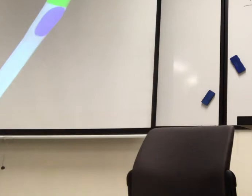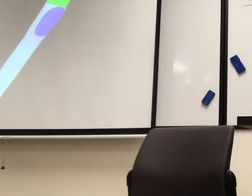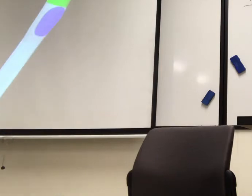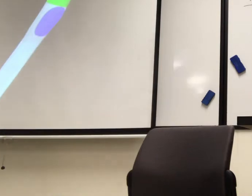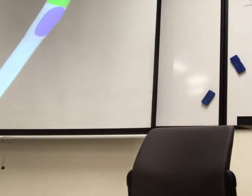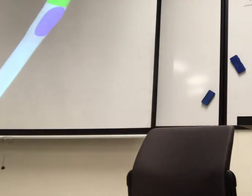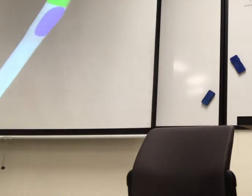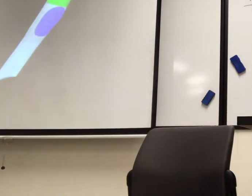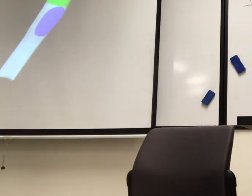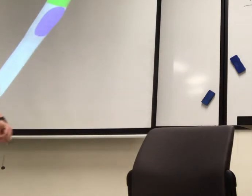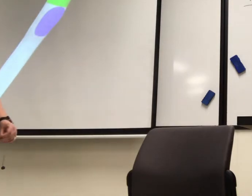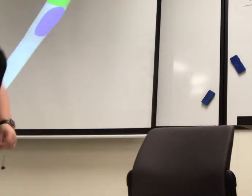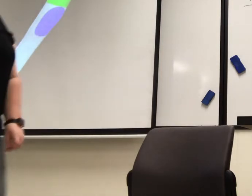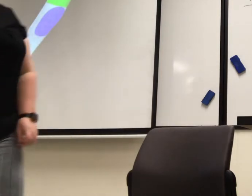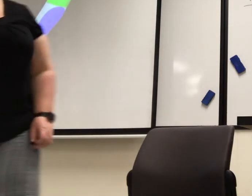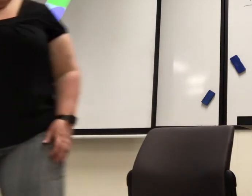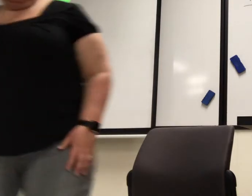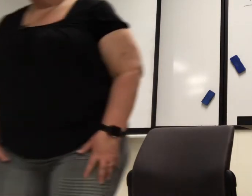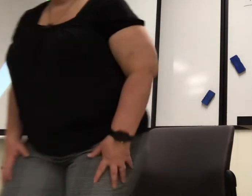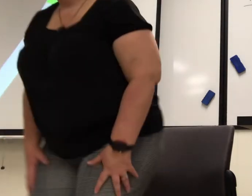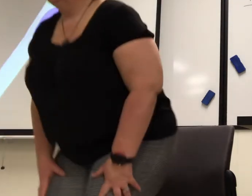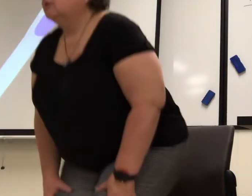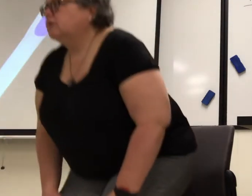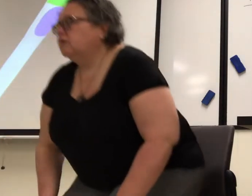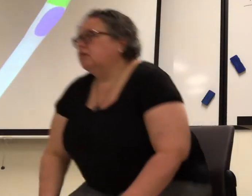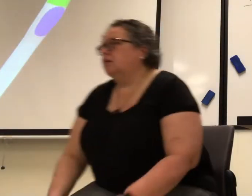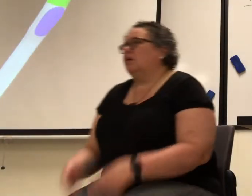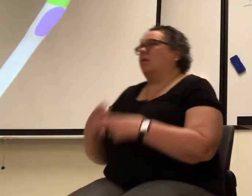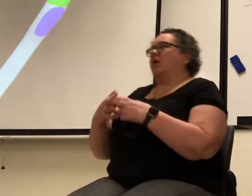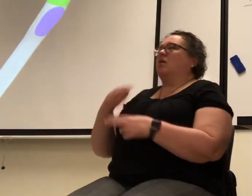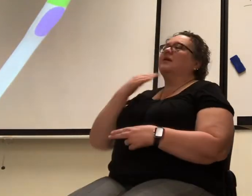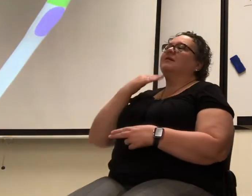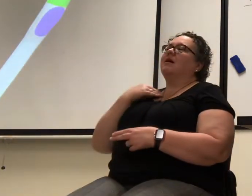You can call it neck of radius or radial neck, either one.